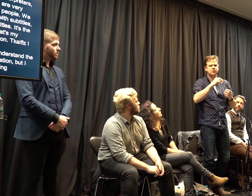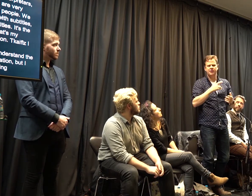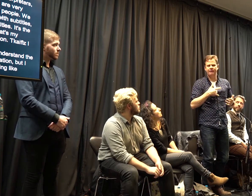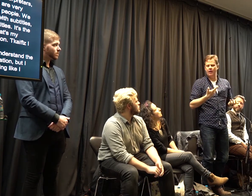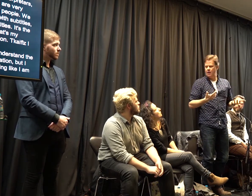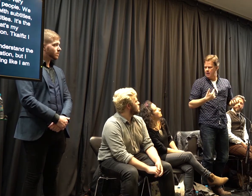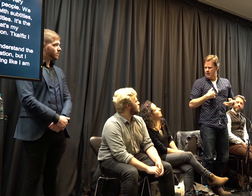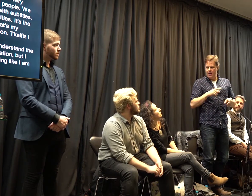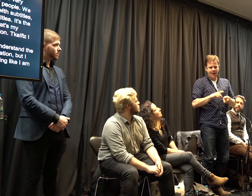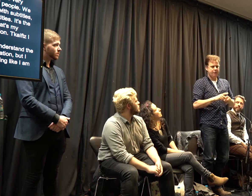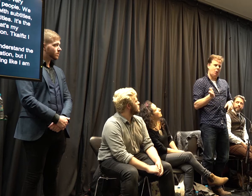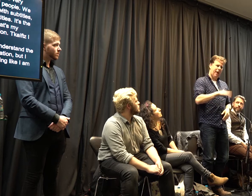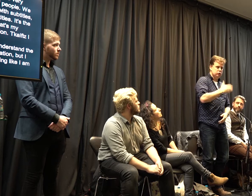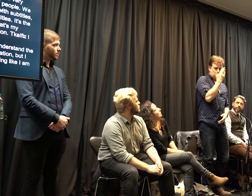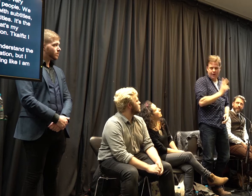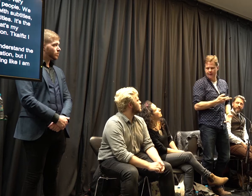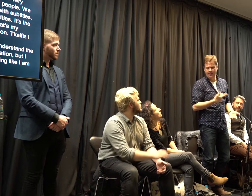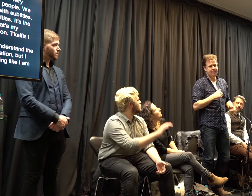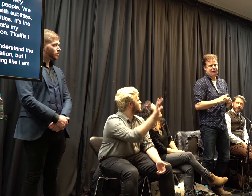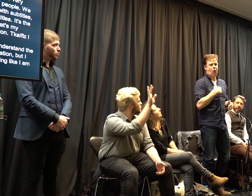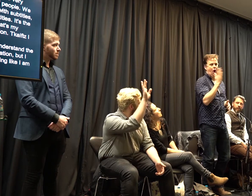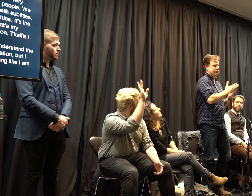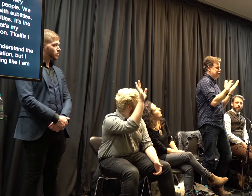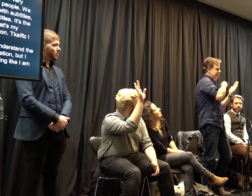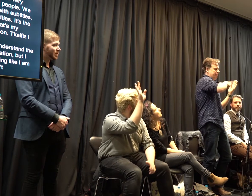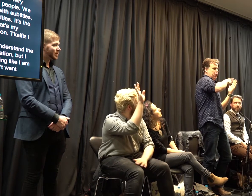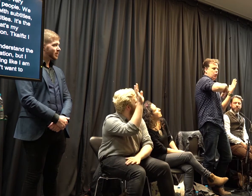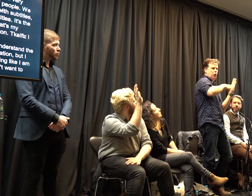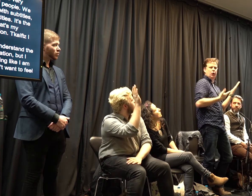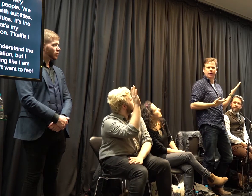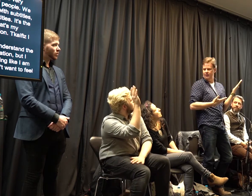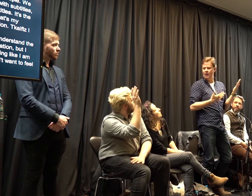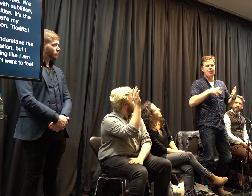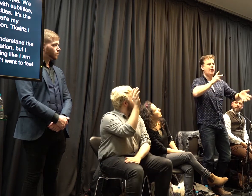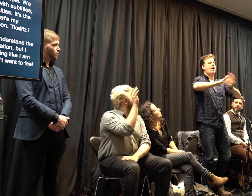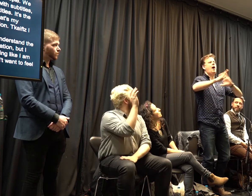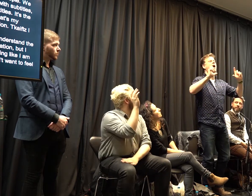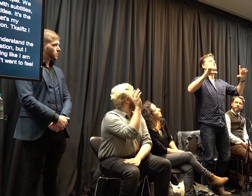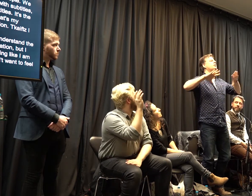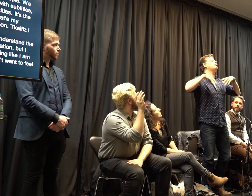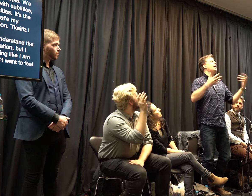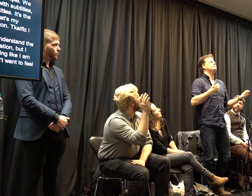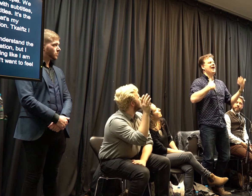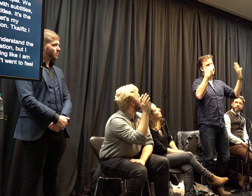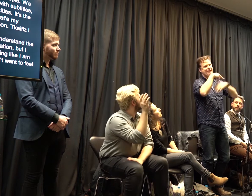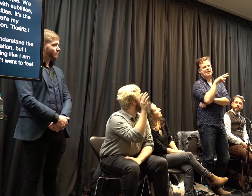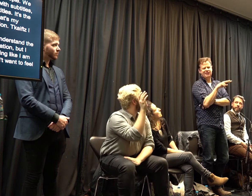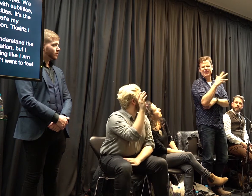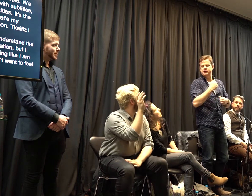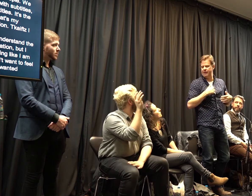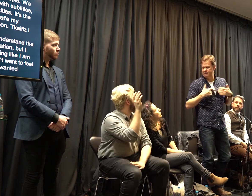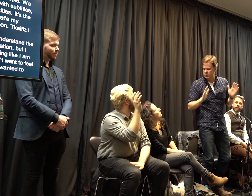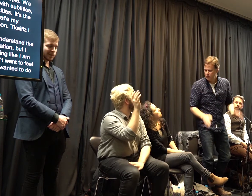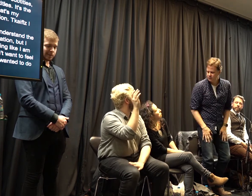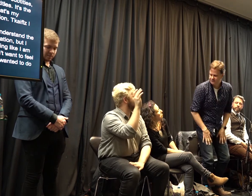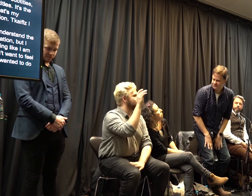I want to feel like I'm back in an English lesson. I don't want to go back to school again. I'd rather, if I wanted to do that, I could read a book at home. But at least